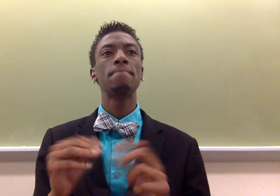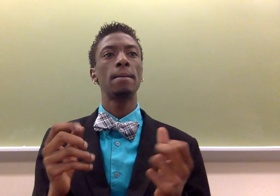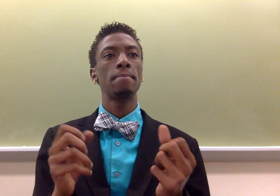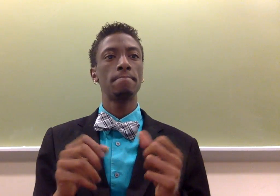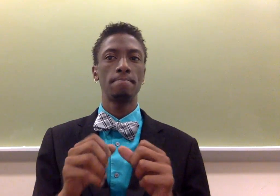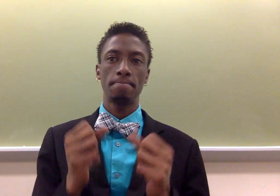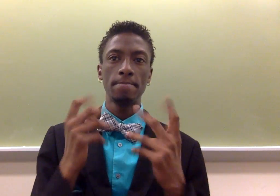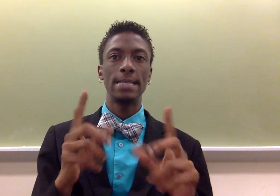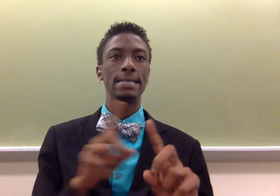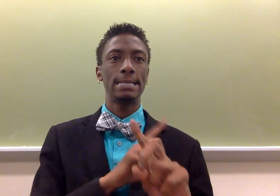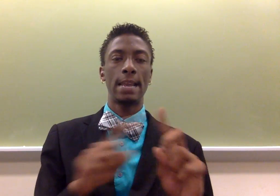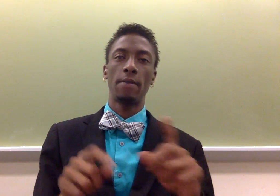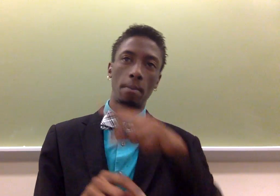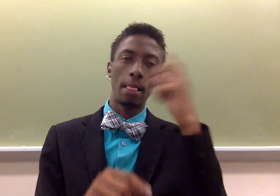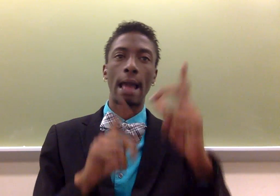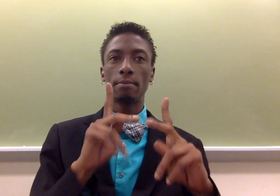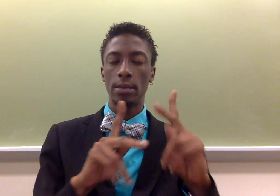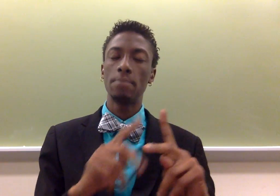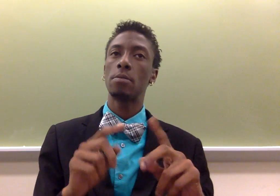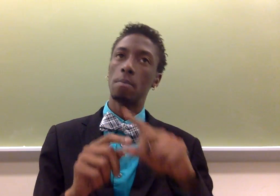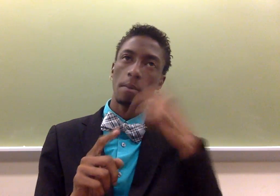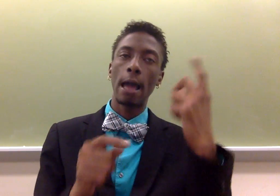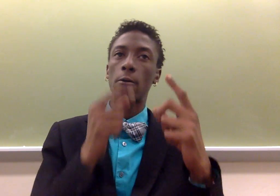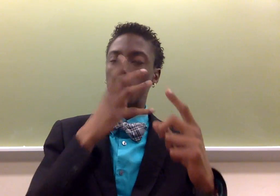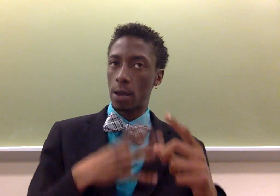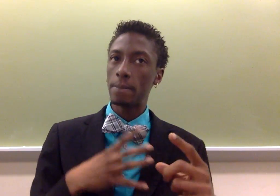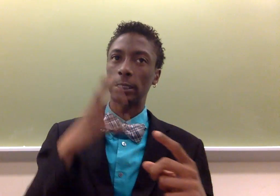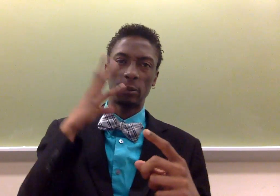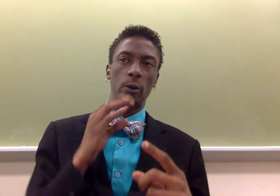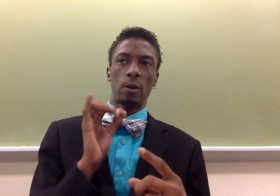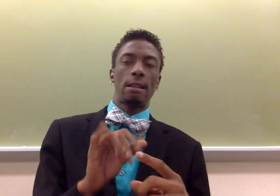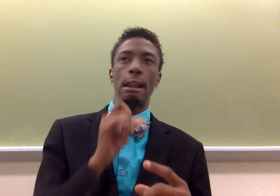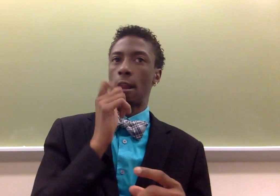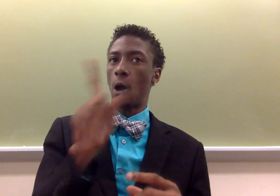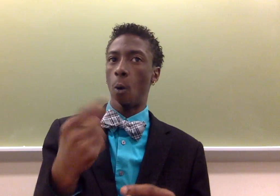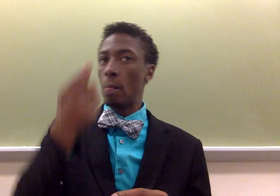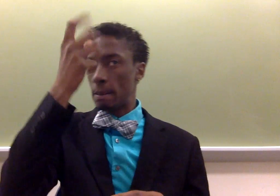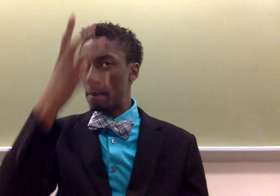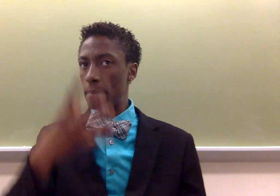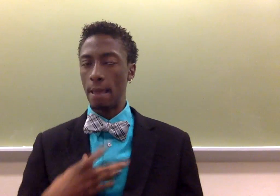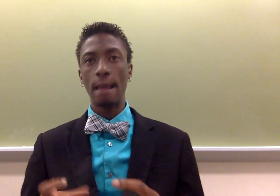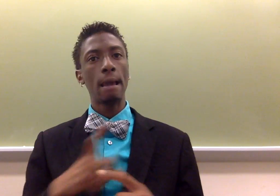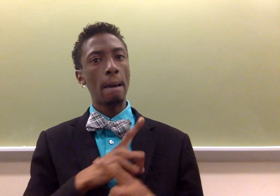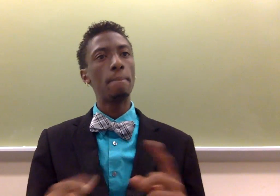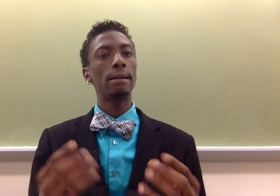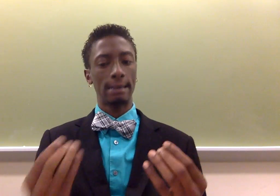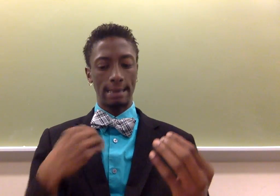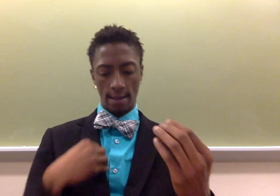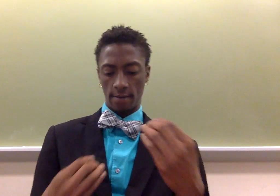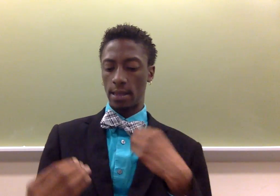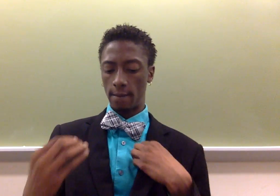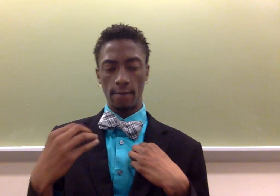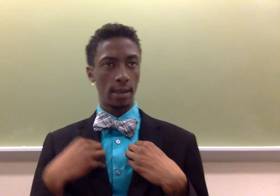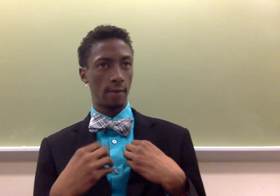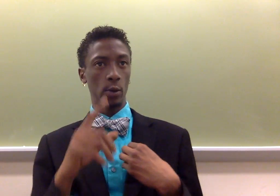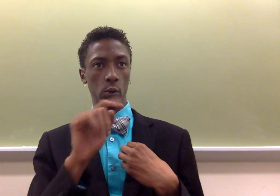people who are women, not just Black people who are men, and basically give me tools to see when it was coming at me.